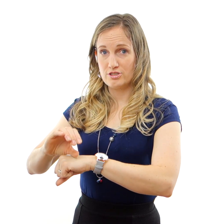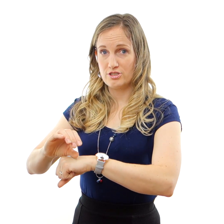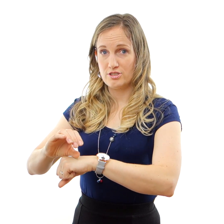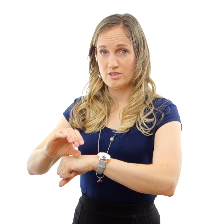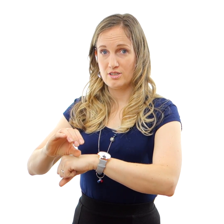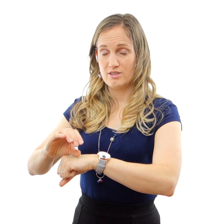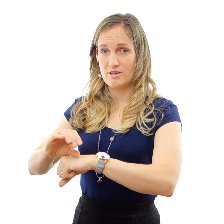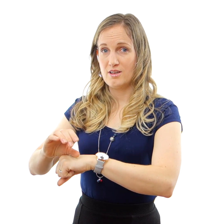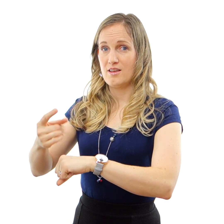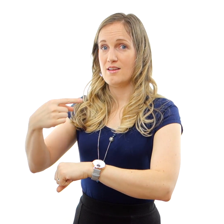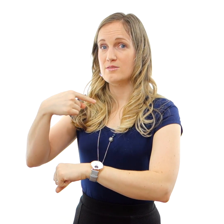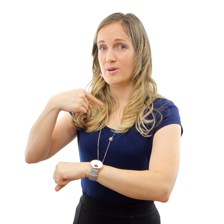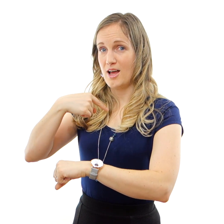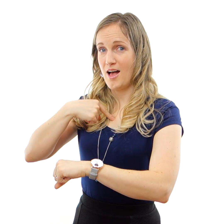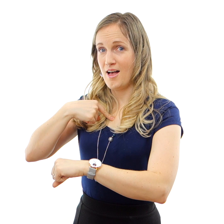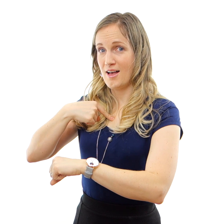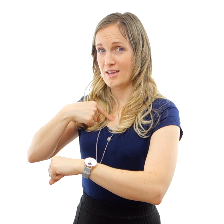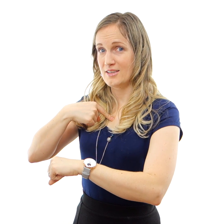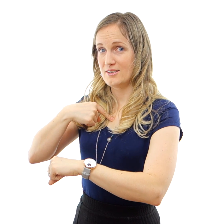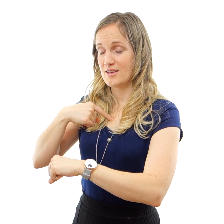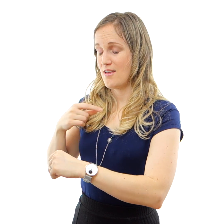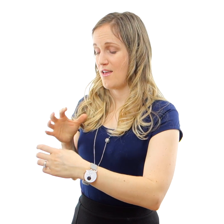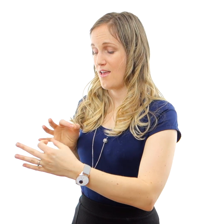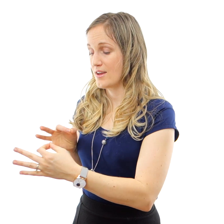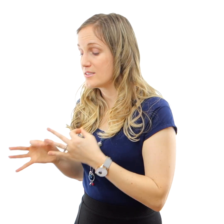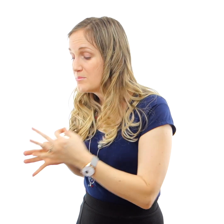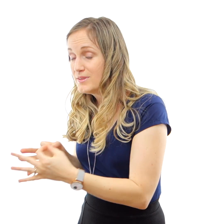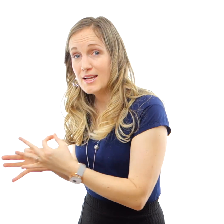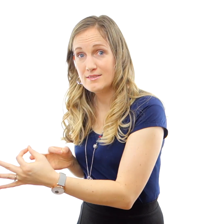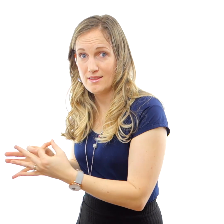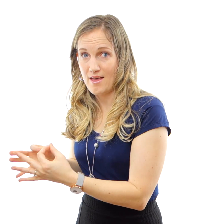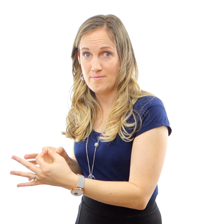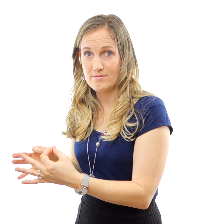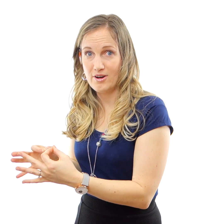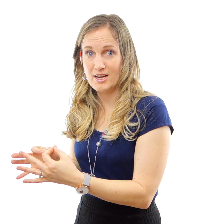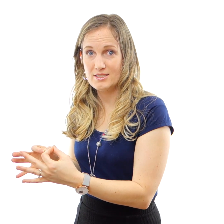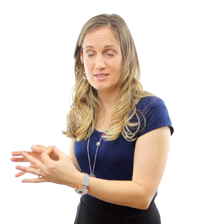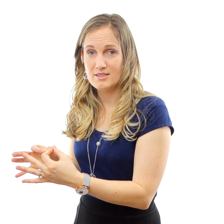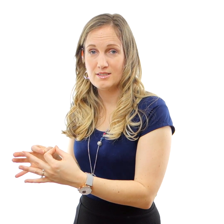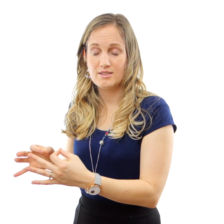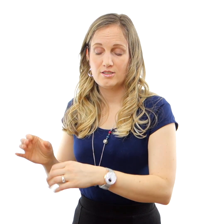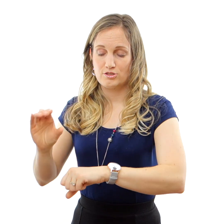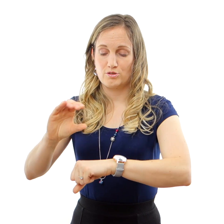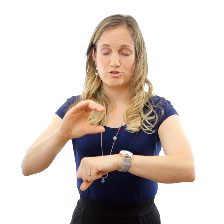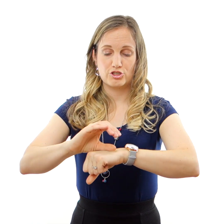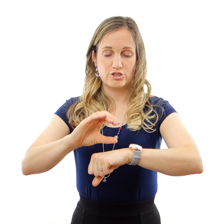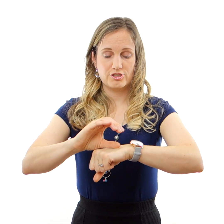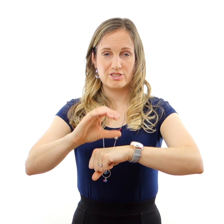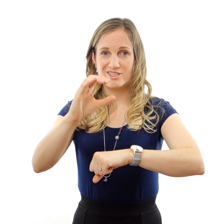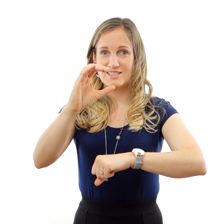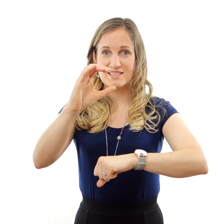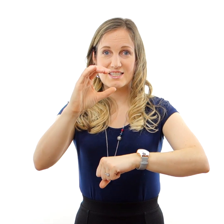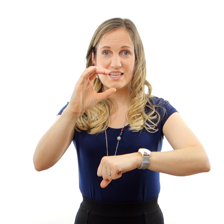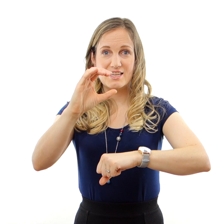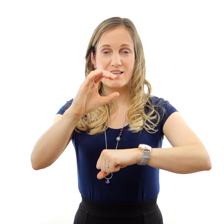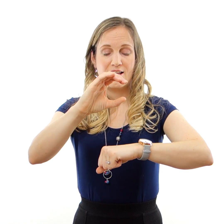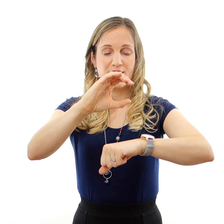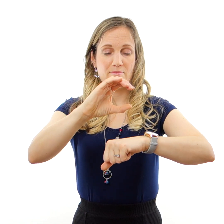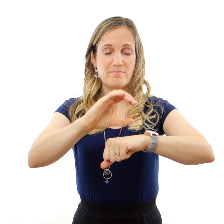Church is what I explain to them, right? So church is just a C that